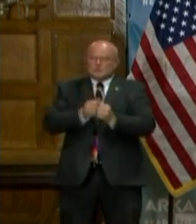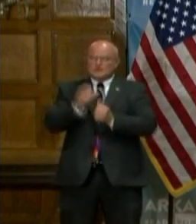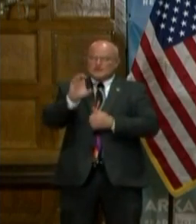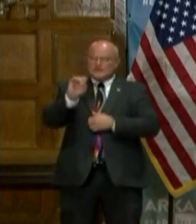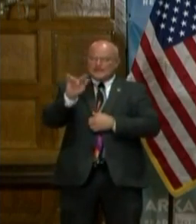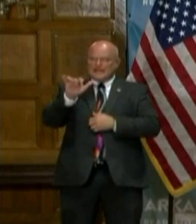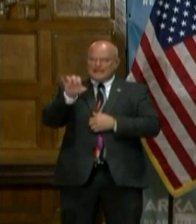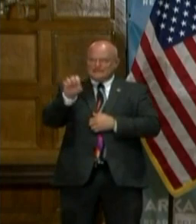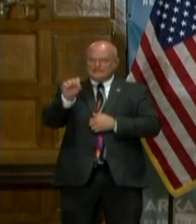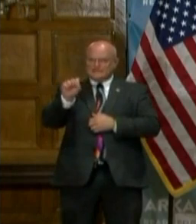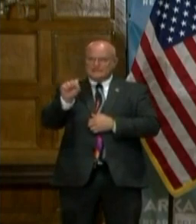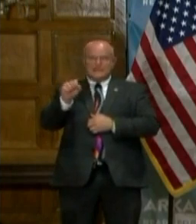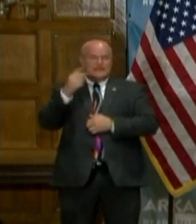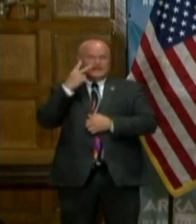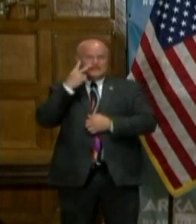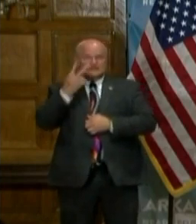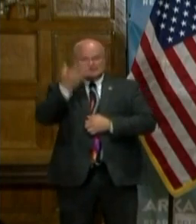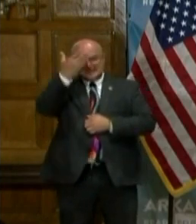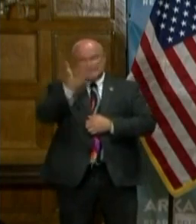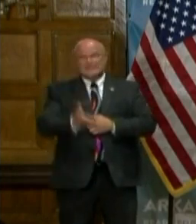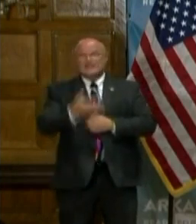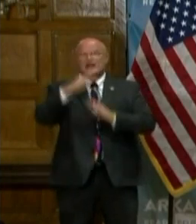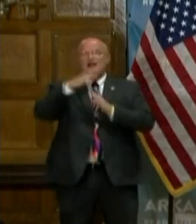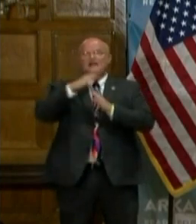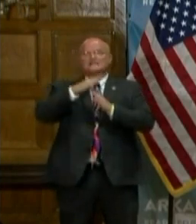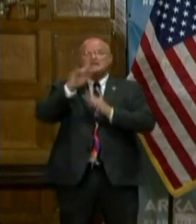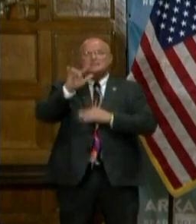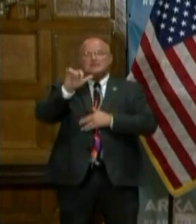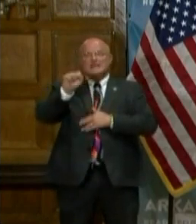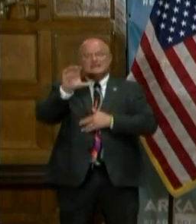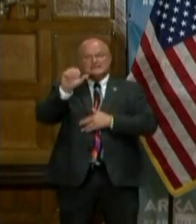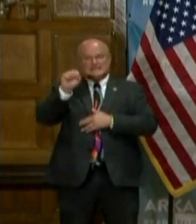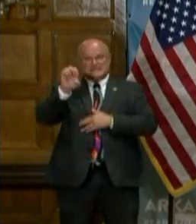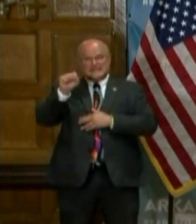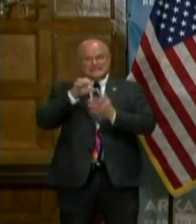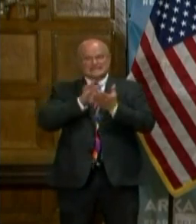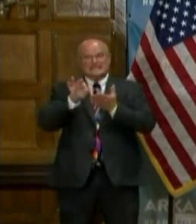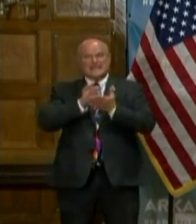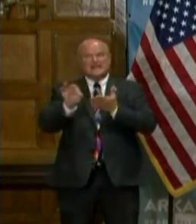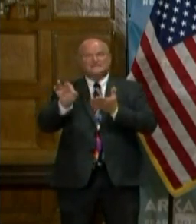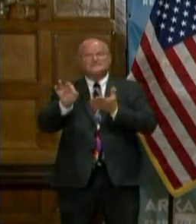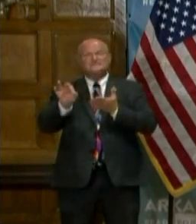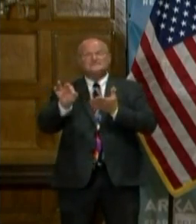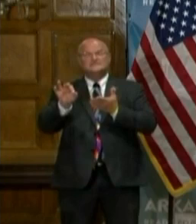And from this graph, you can see our top county in terms of case counts,